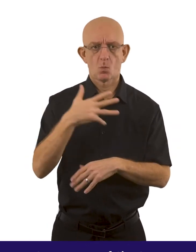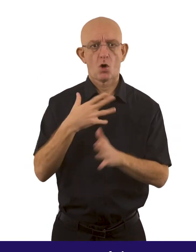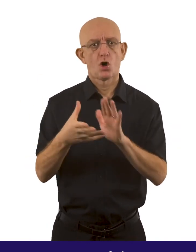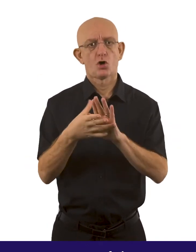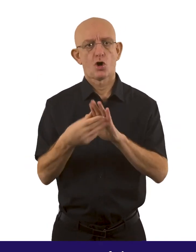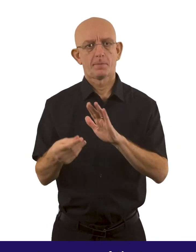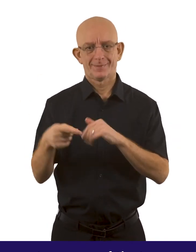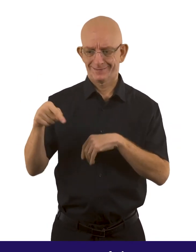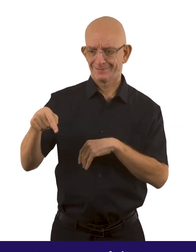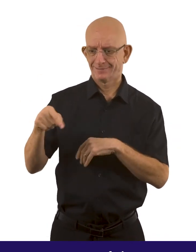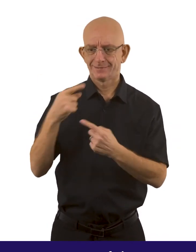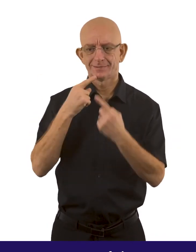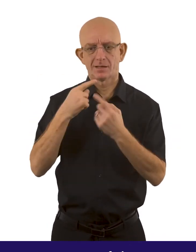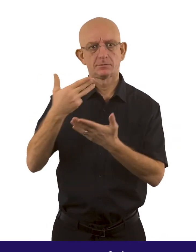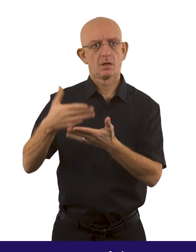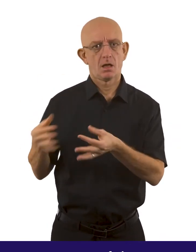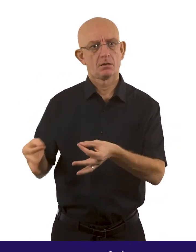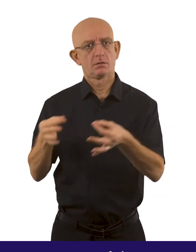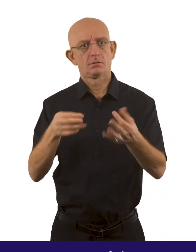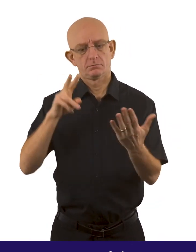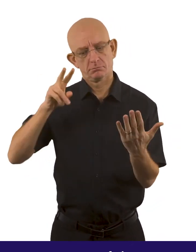and to request a copy of that personal data.